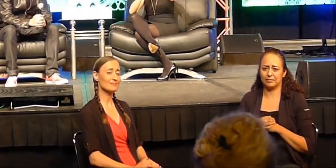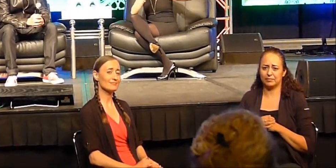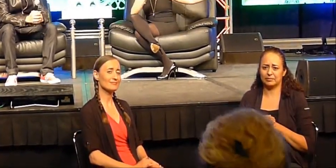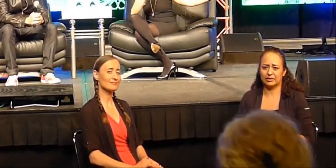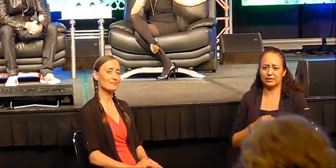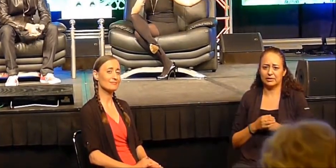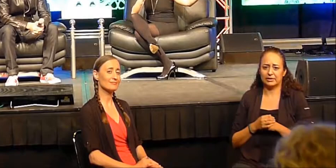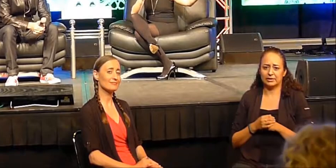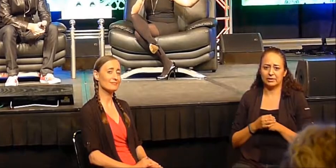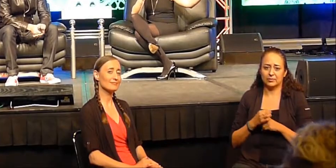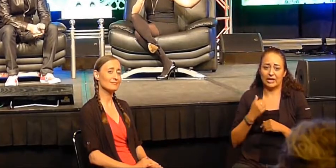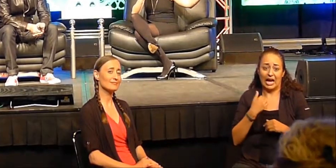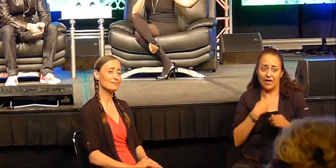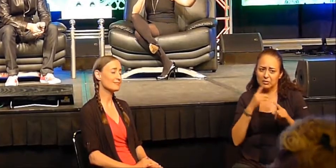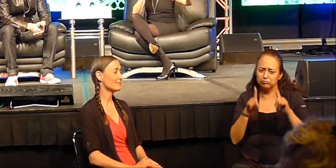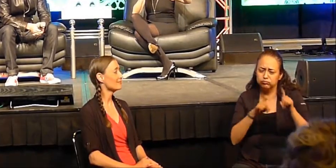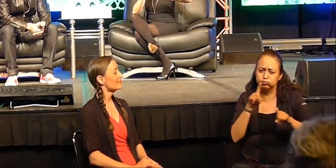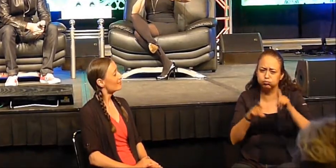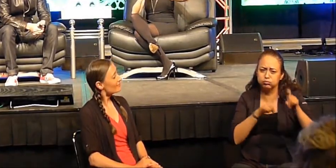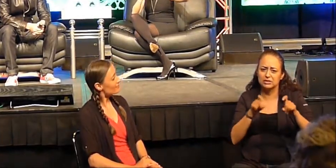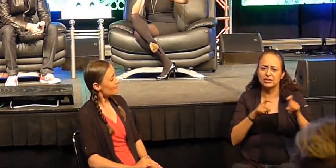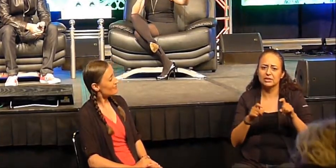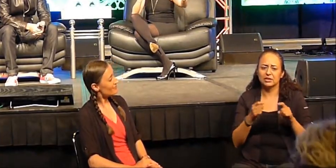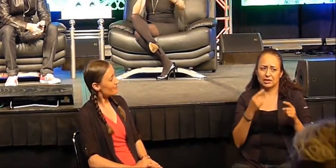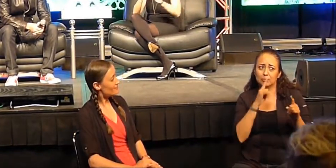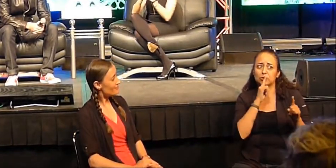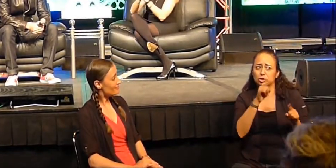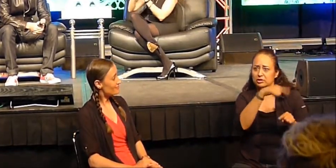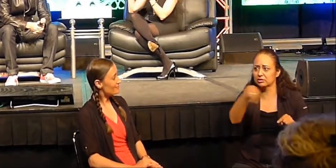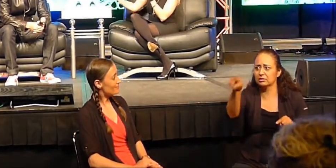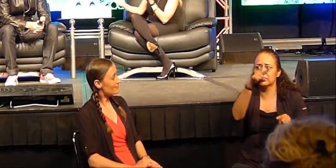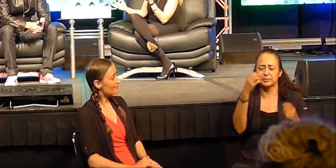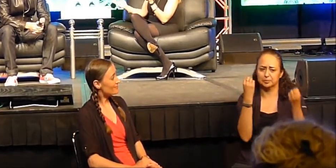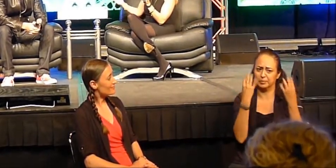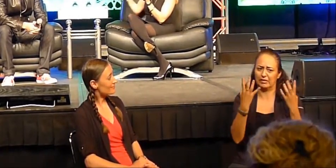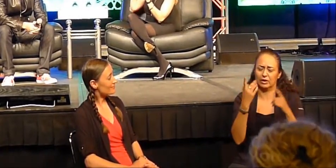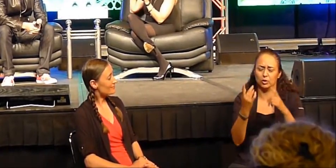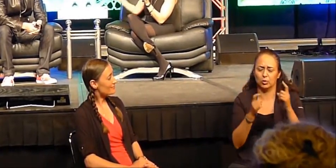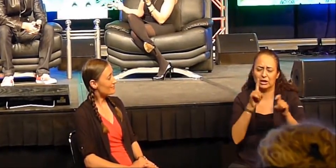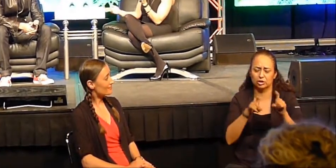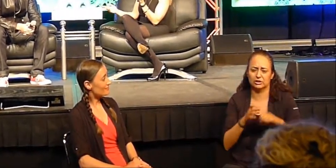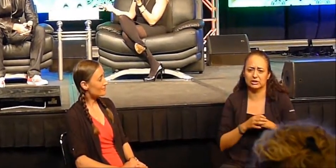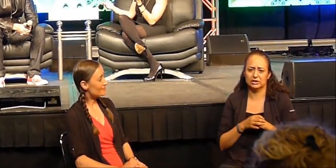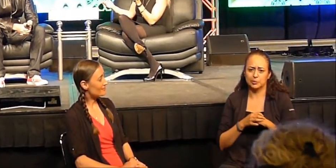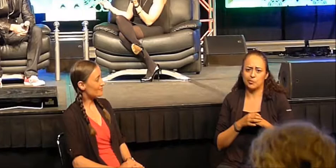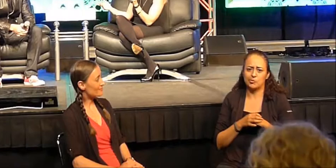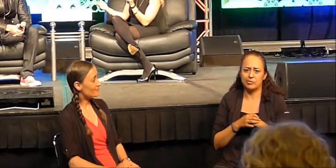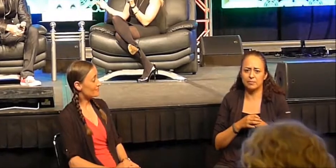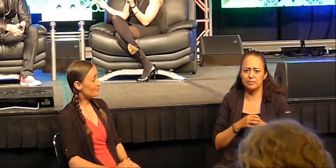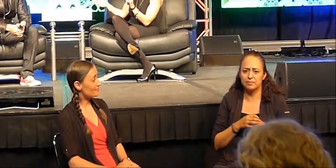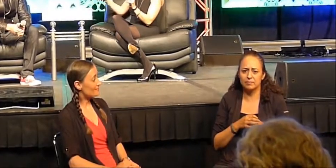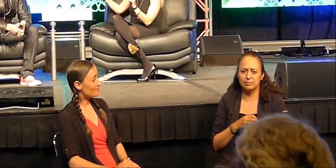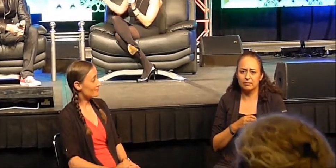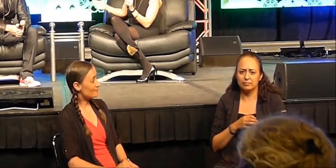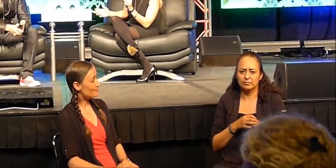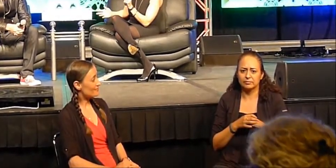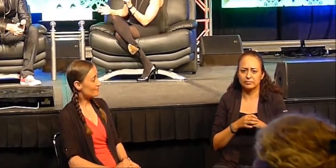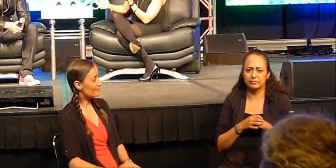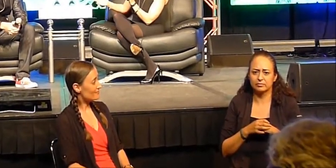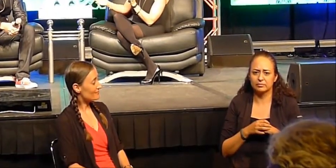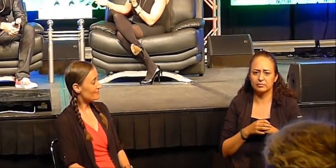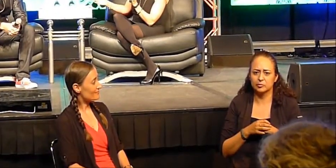I'm sure the audience has a ton of questions, so we'll get to as many as we can from you guys. But I just want to kick it off. I heard that you had a